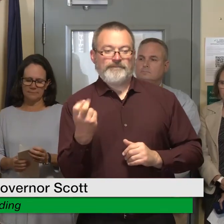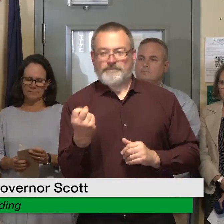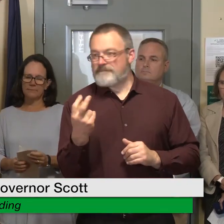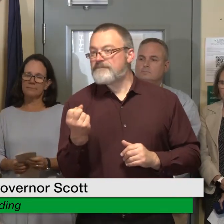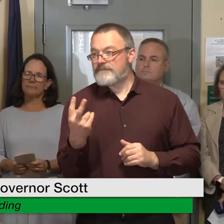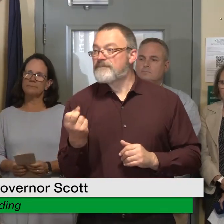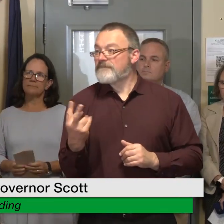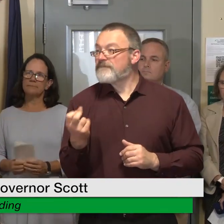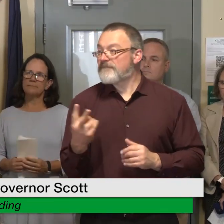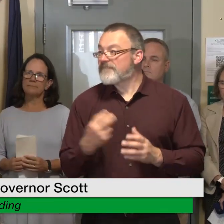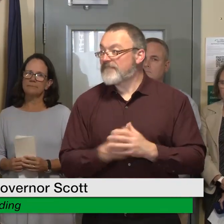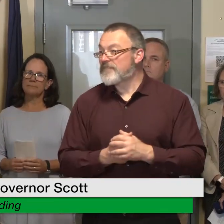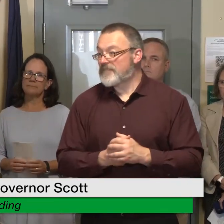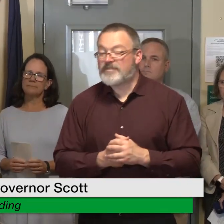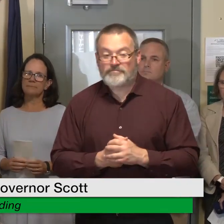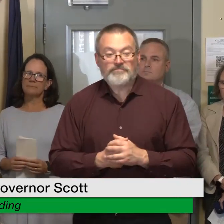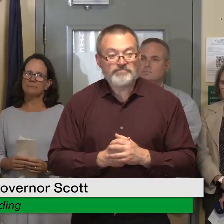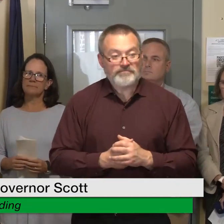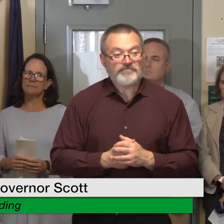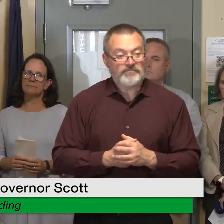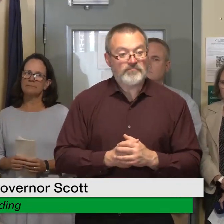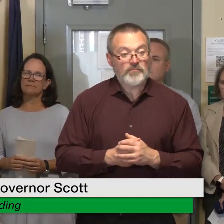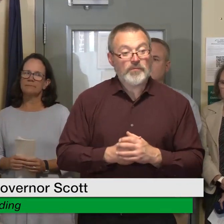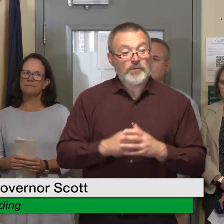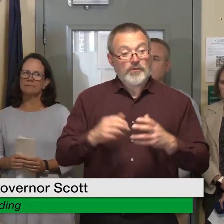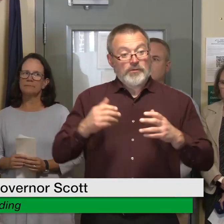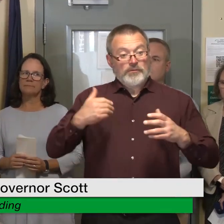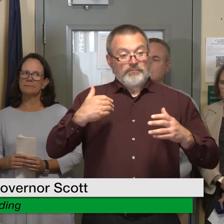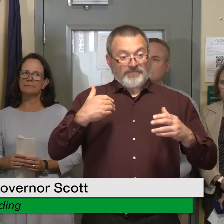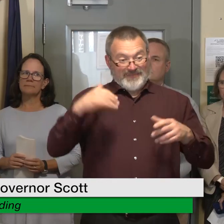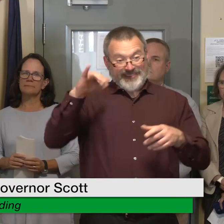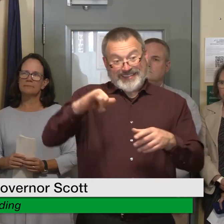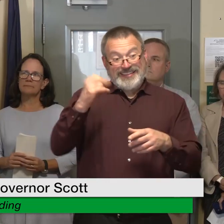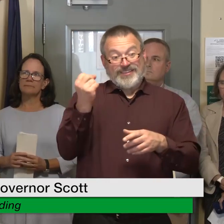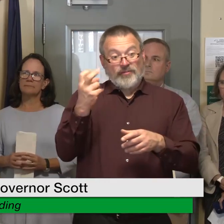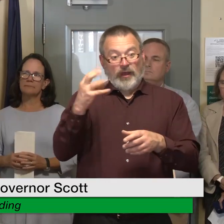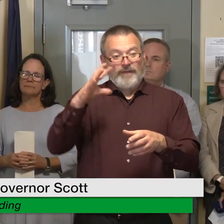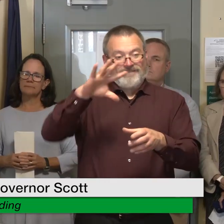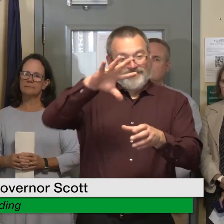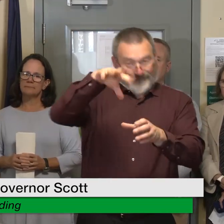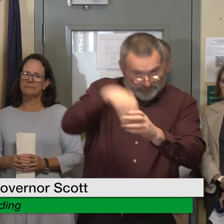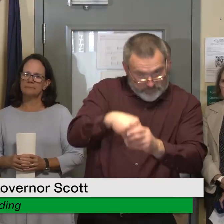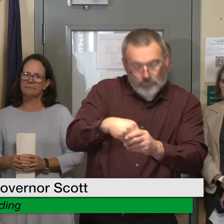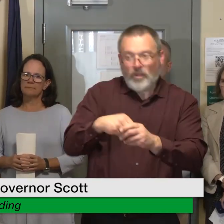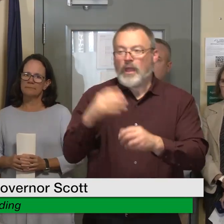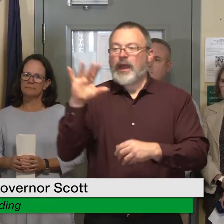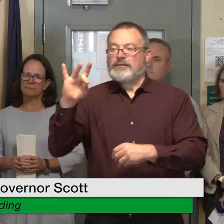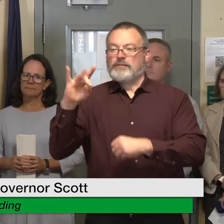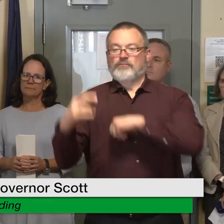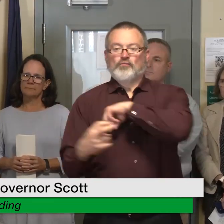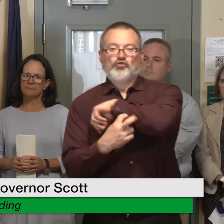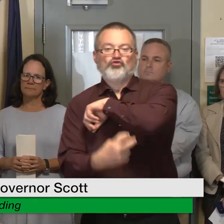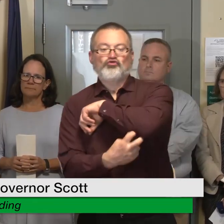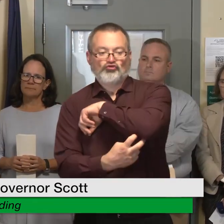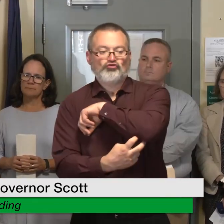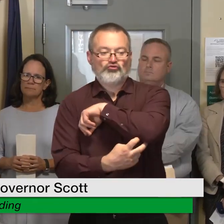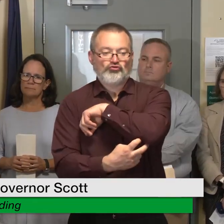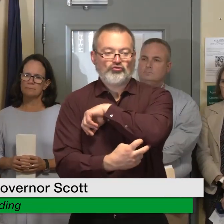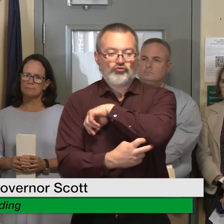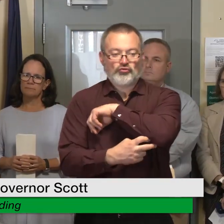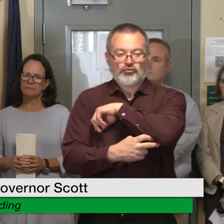12, and that number 12 includes 8 bridges which have caused the road to